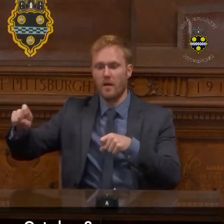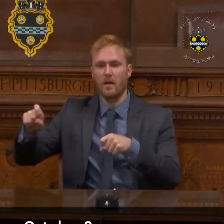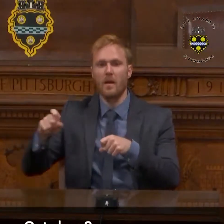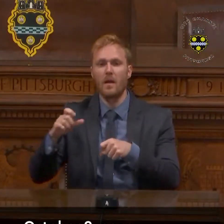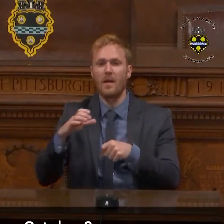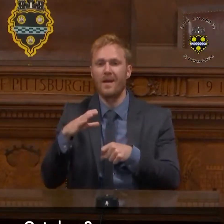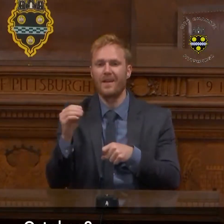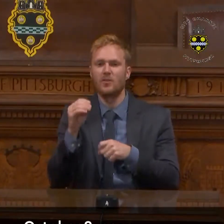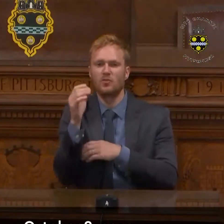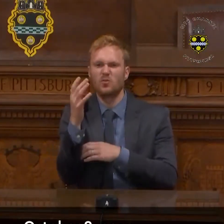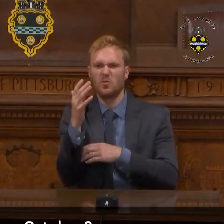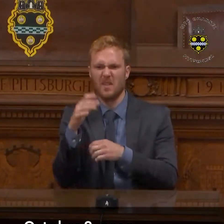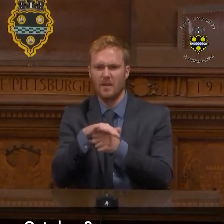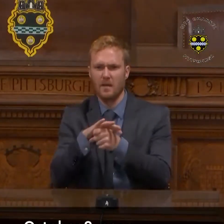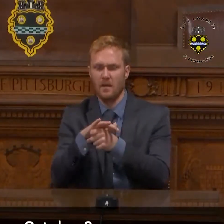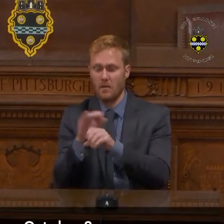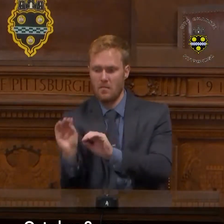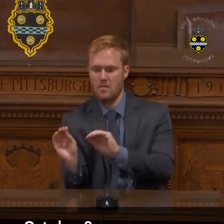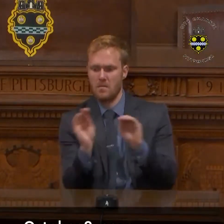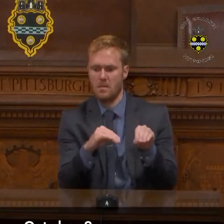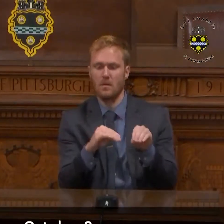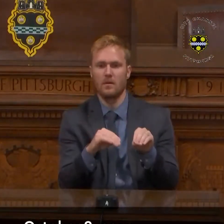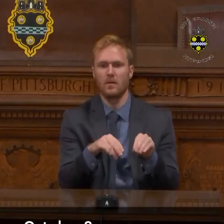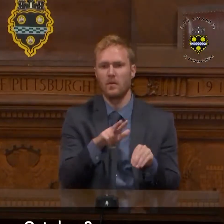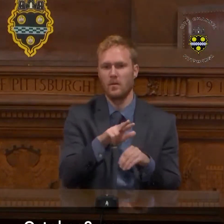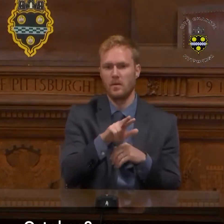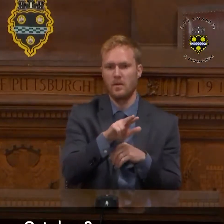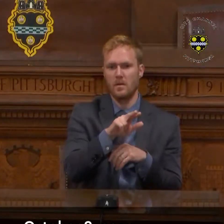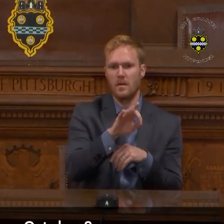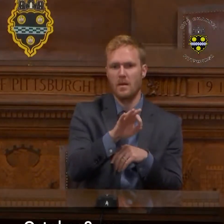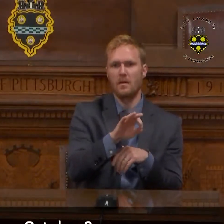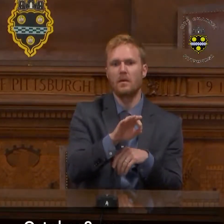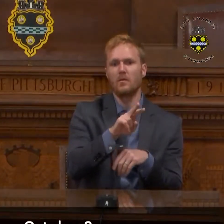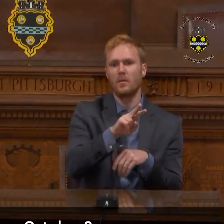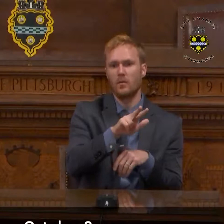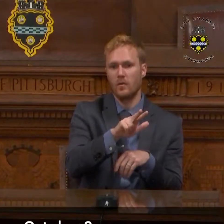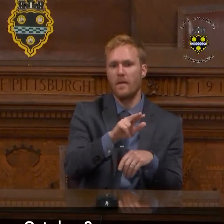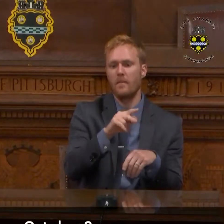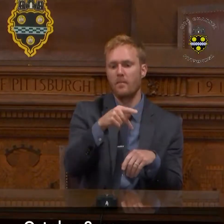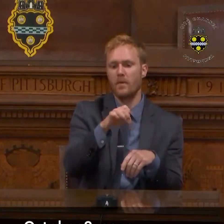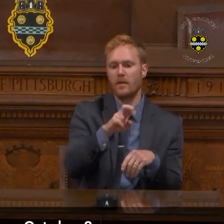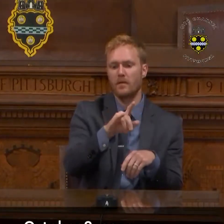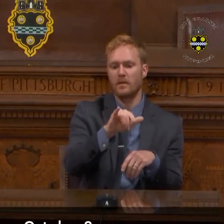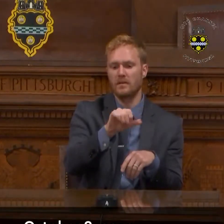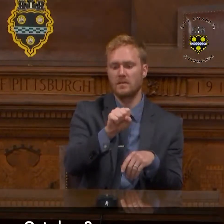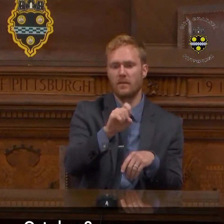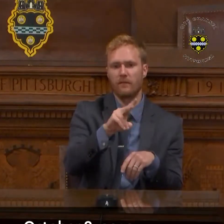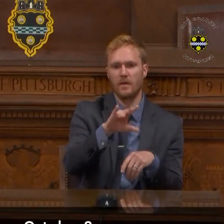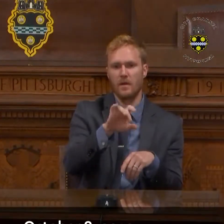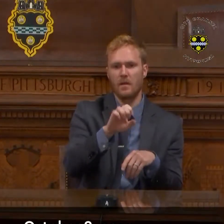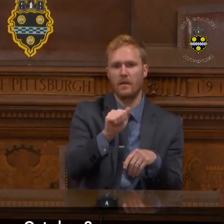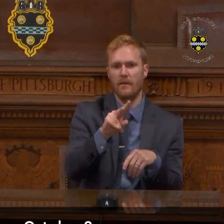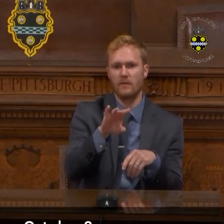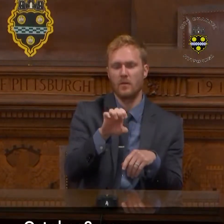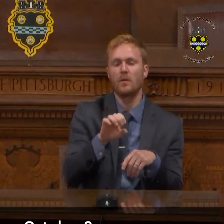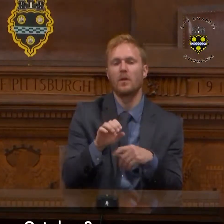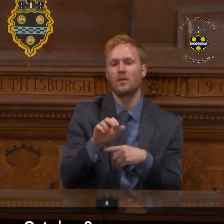at 3933 Perrysville Avenue in the 26th Ward, 6th Council